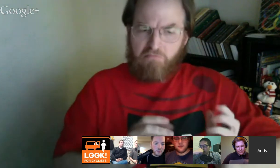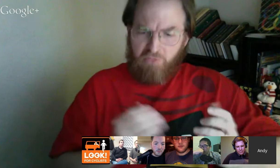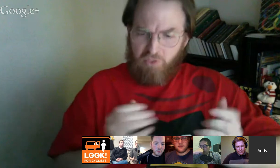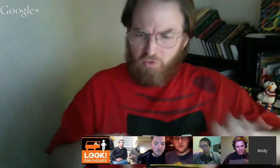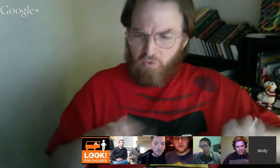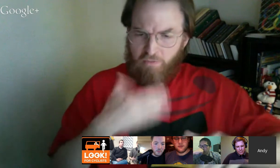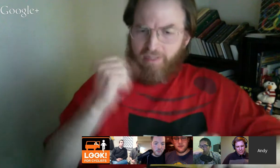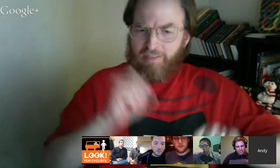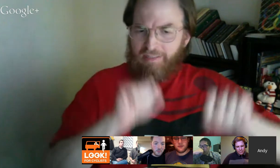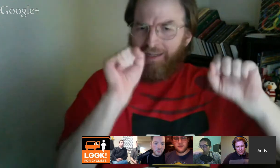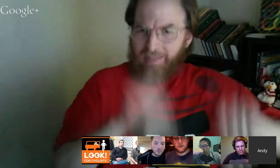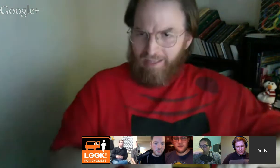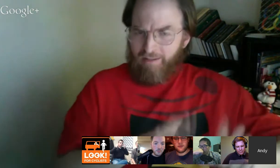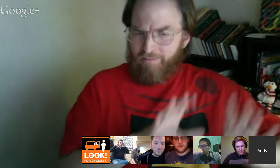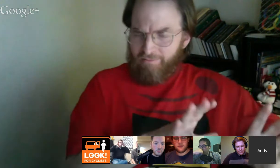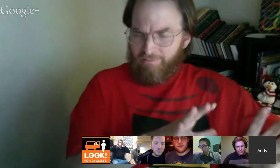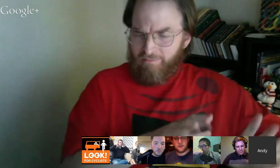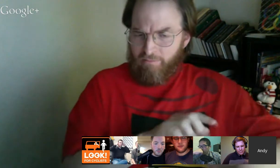Related to